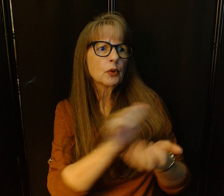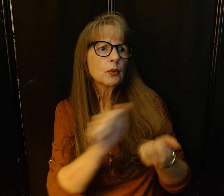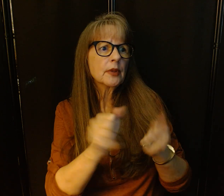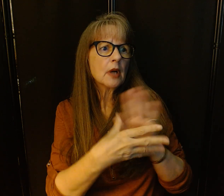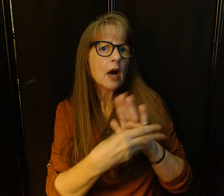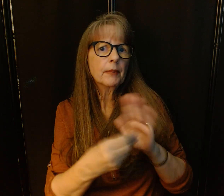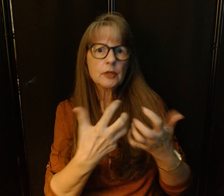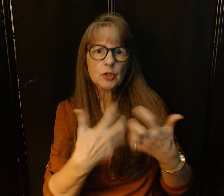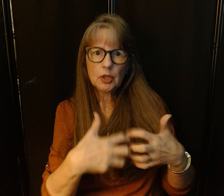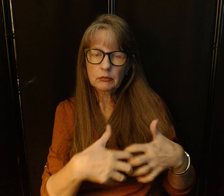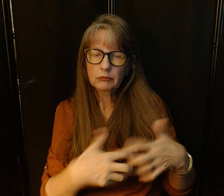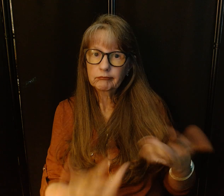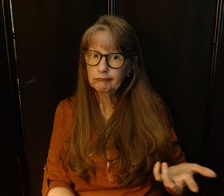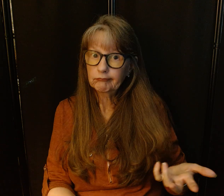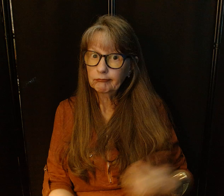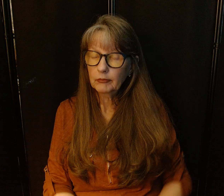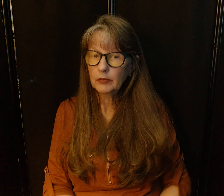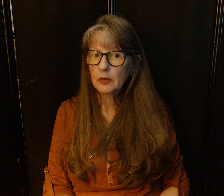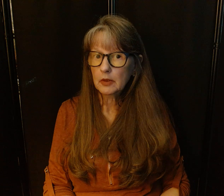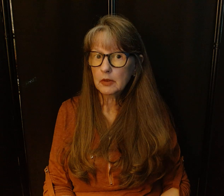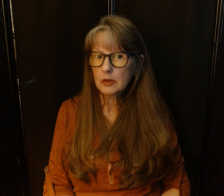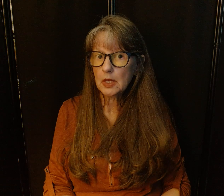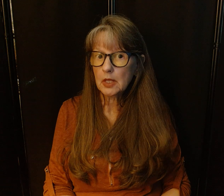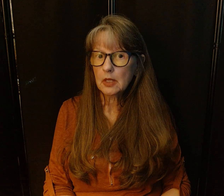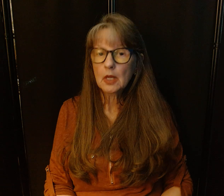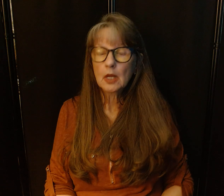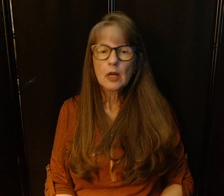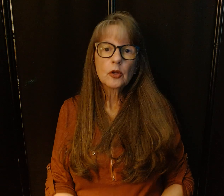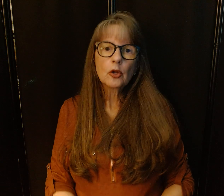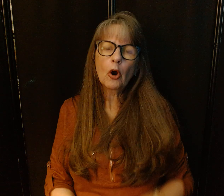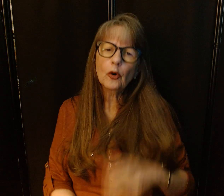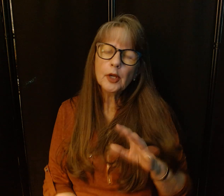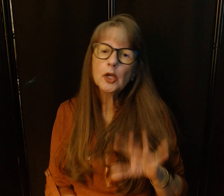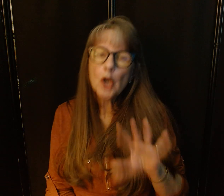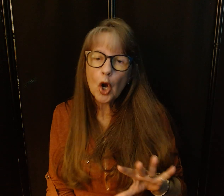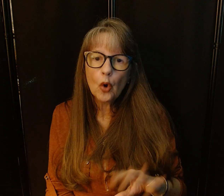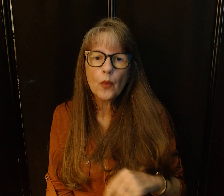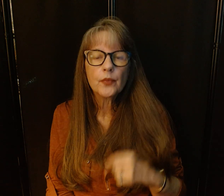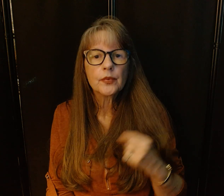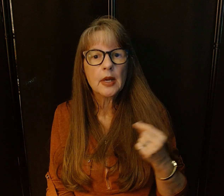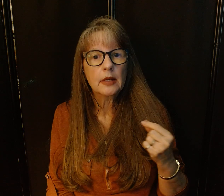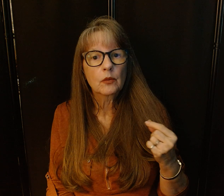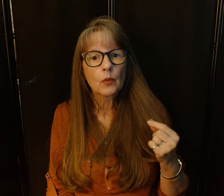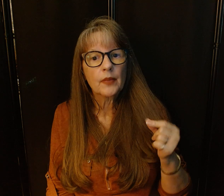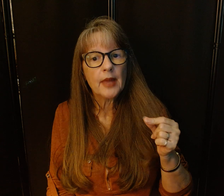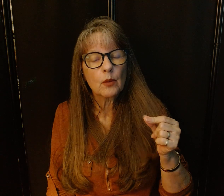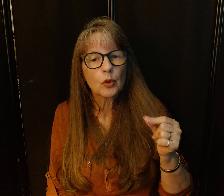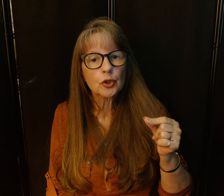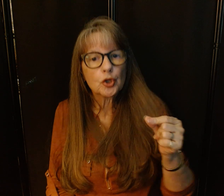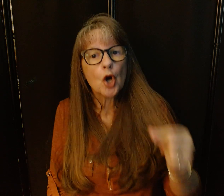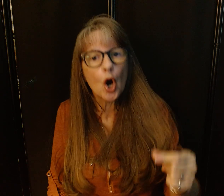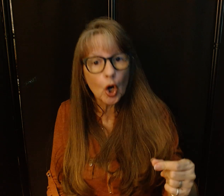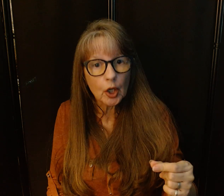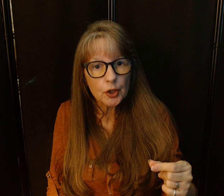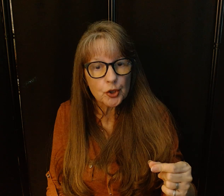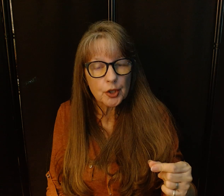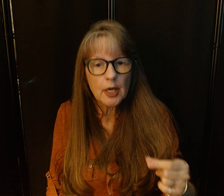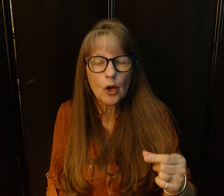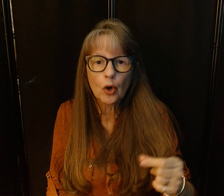the copy machine. See, you already know that what that word charge in our